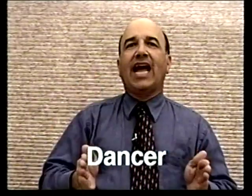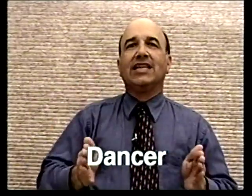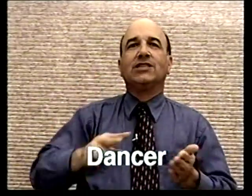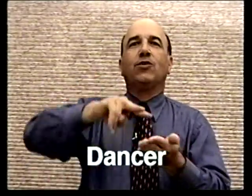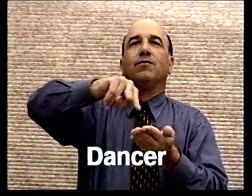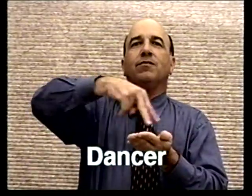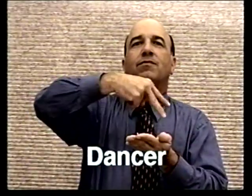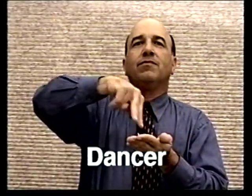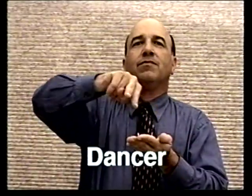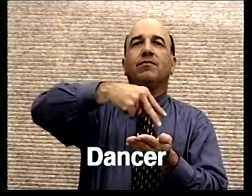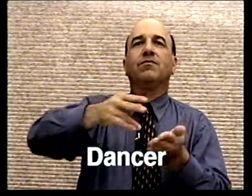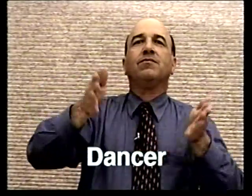Dancer.